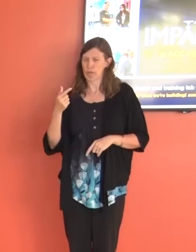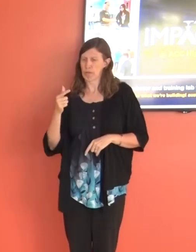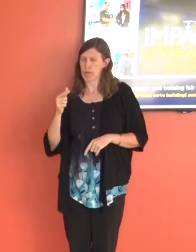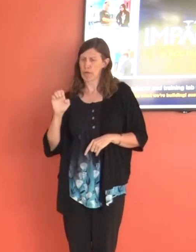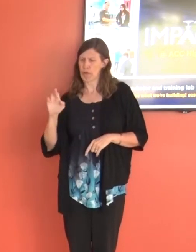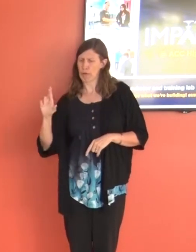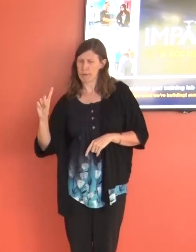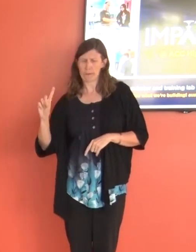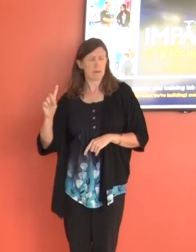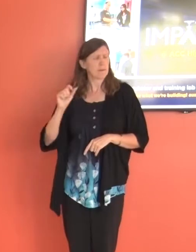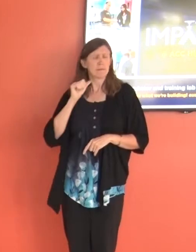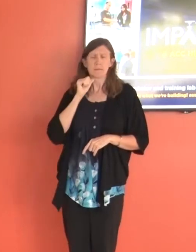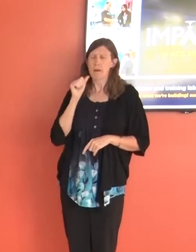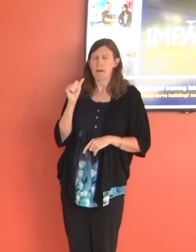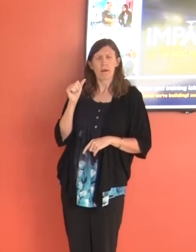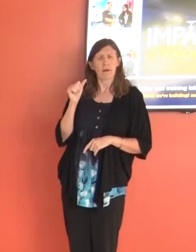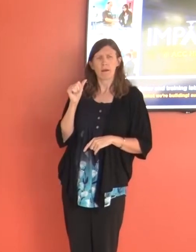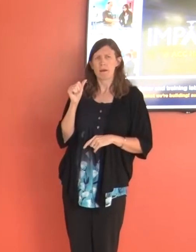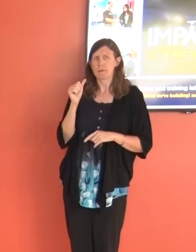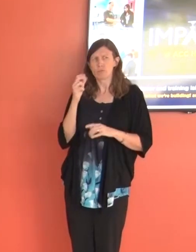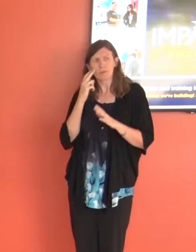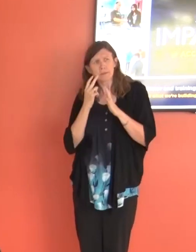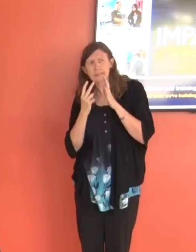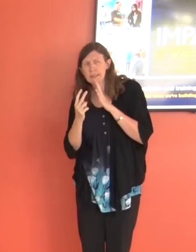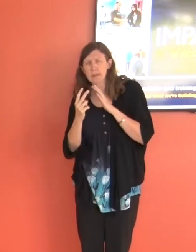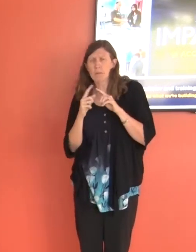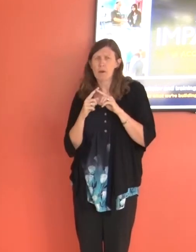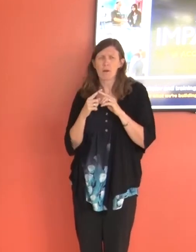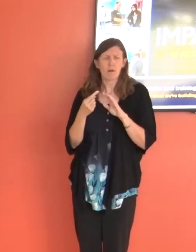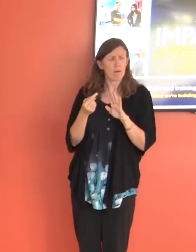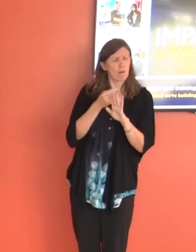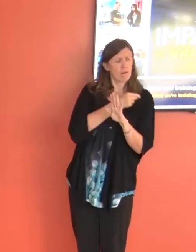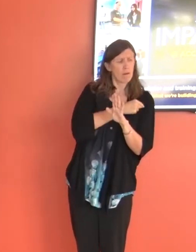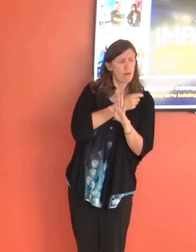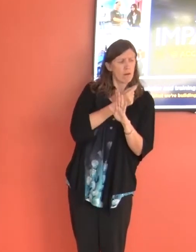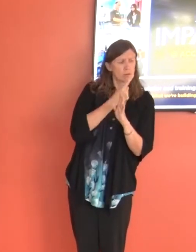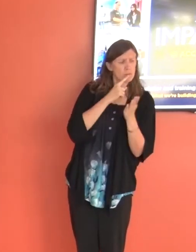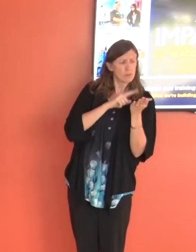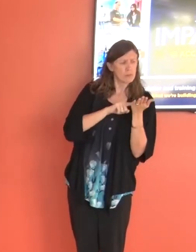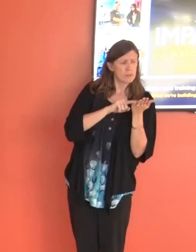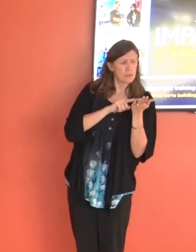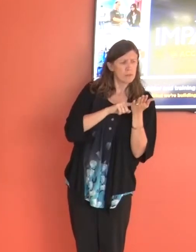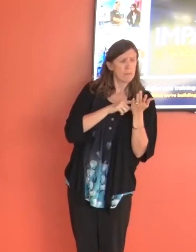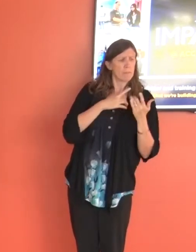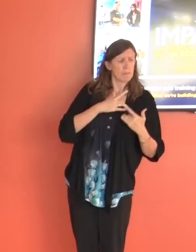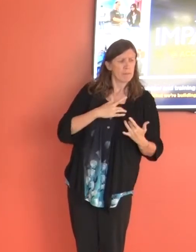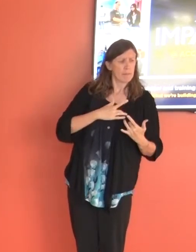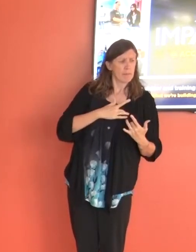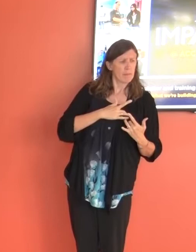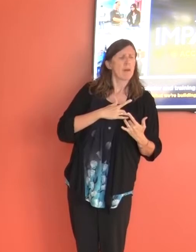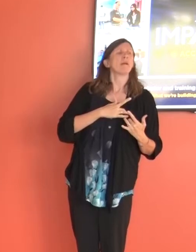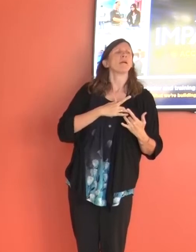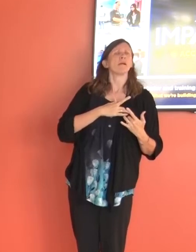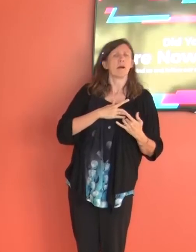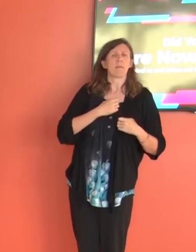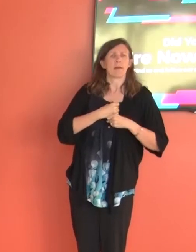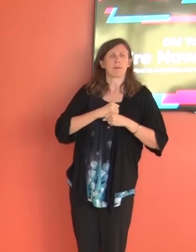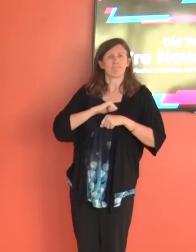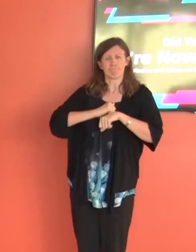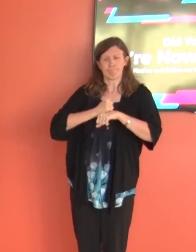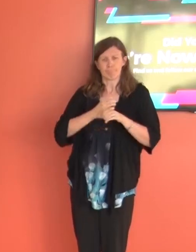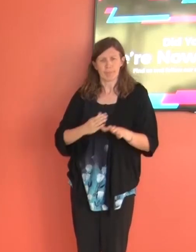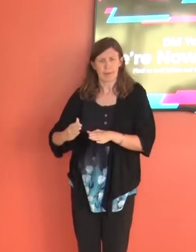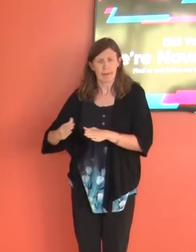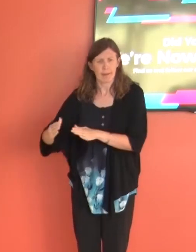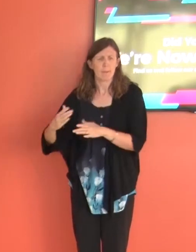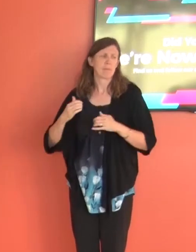It's to study the research and understand the trends and be able to make actionable insights based on those trends. And what we